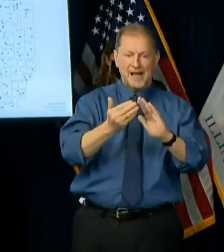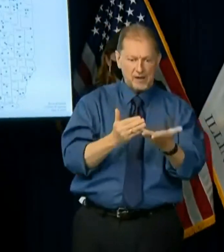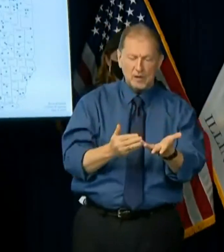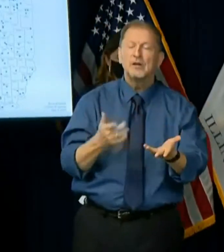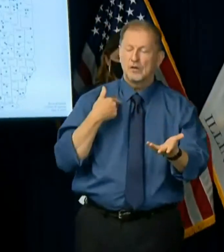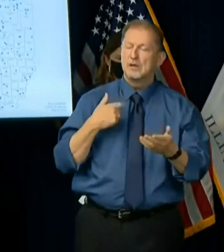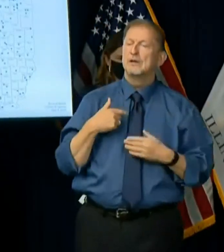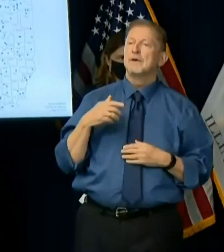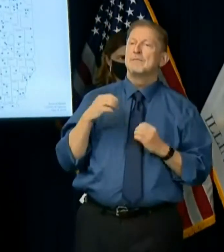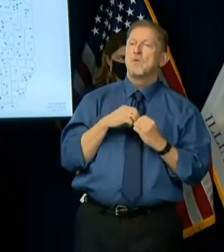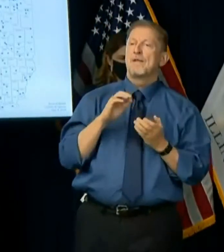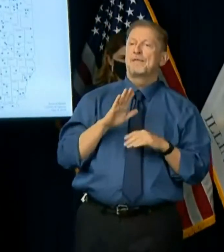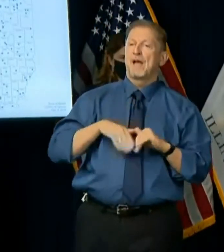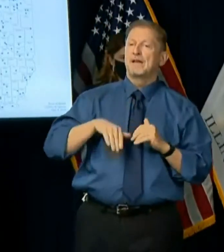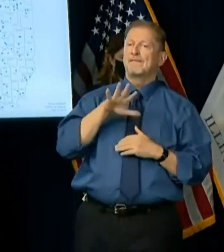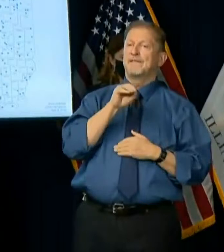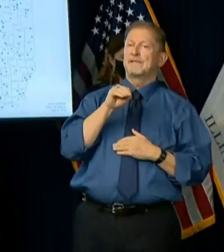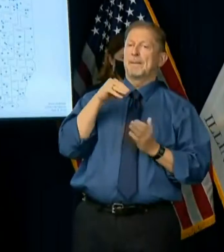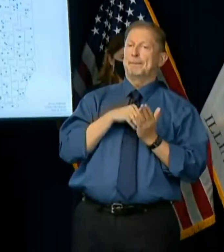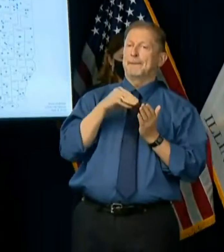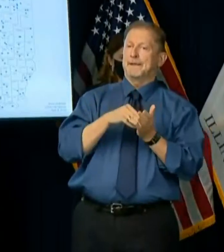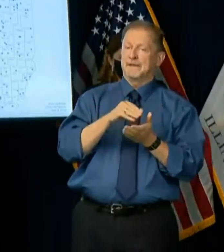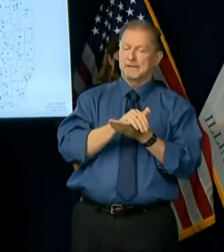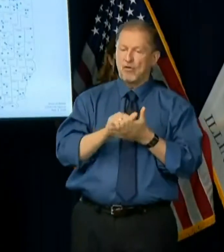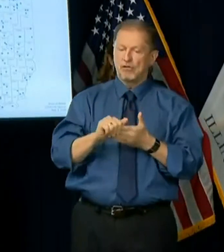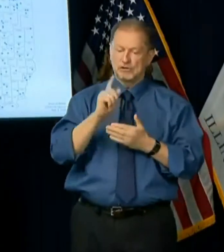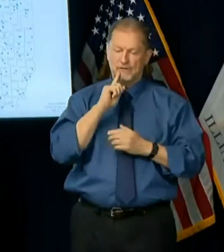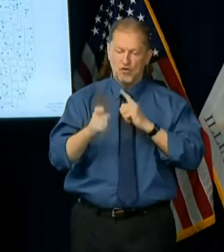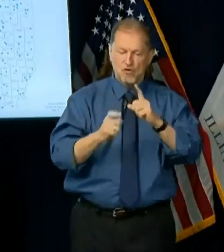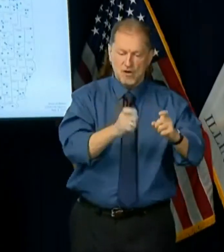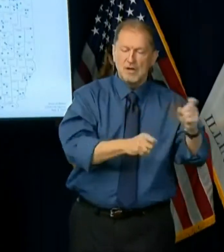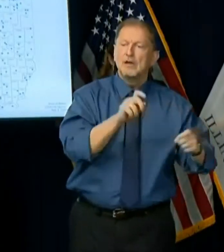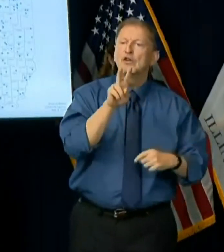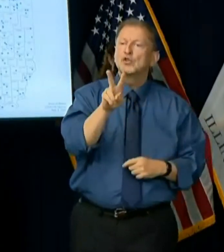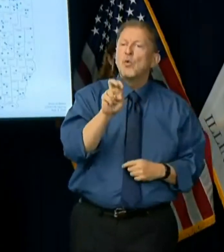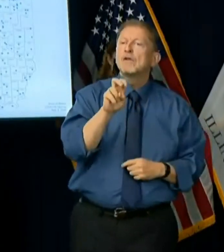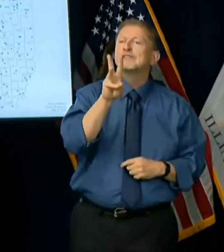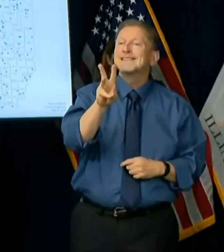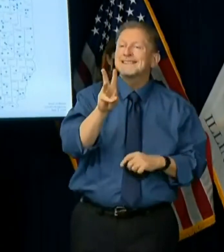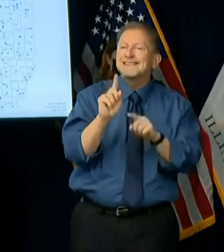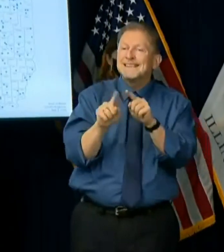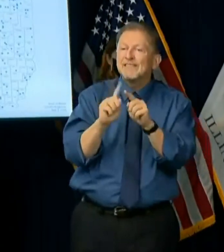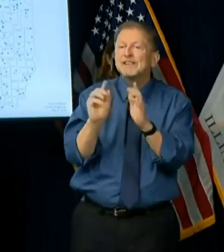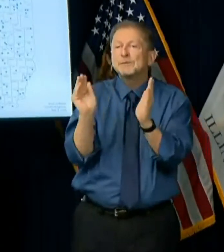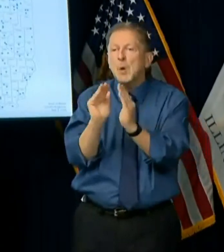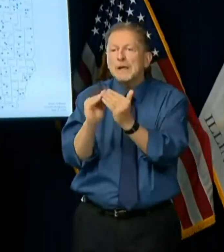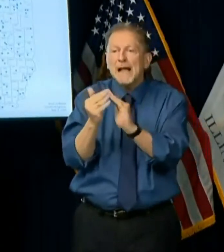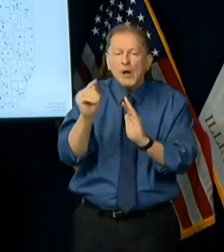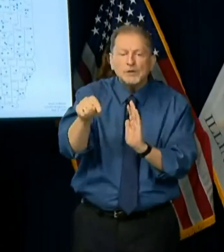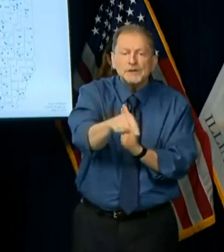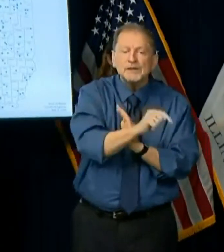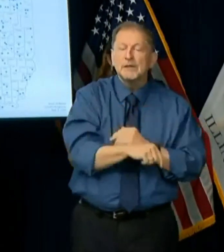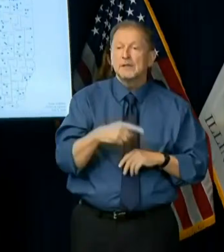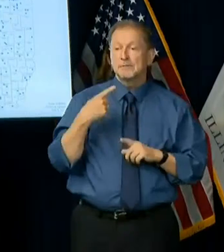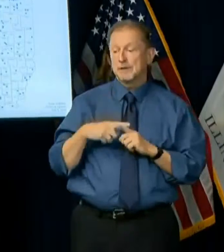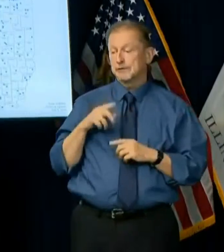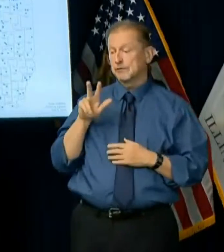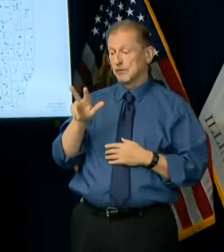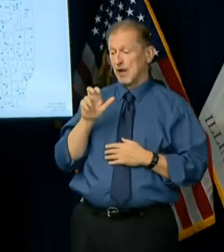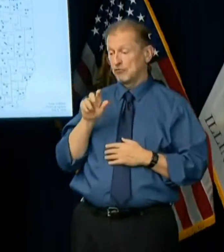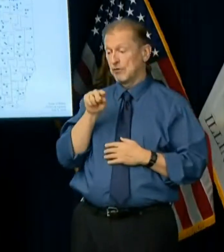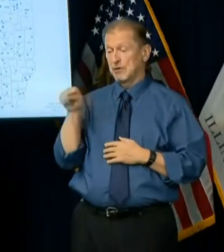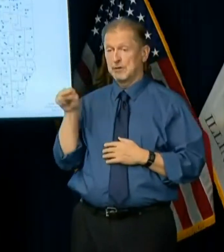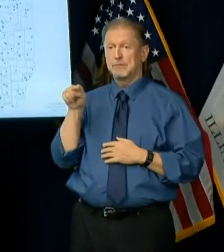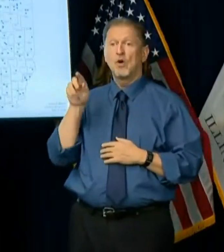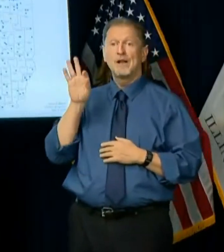million in funds have gone out to over 206 local government units, with another $31.9 million